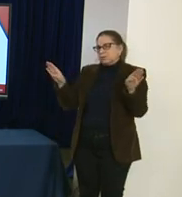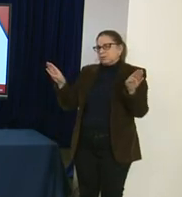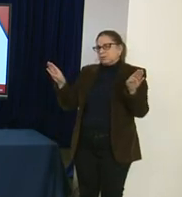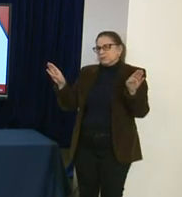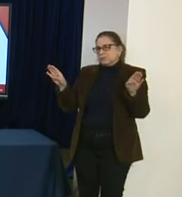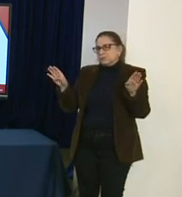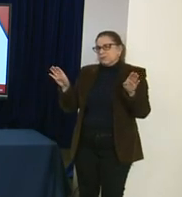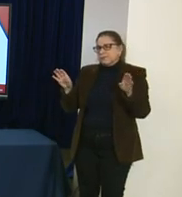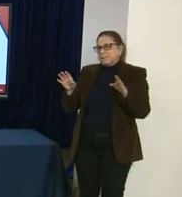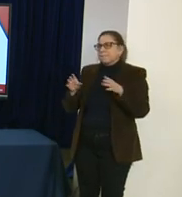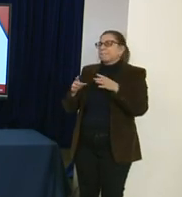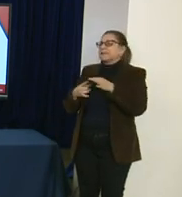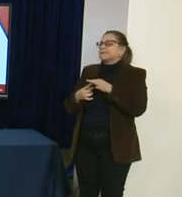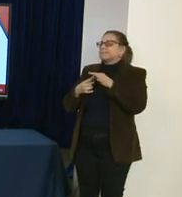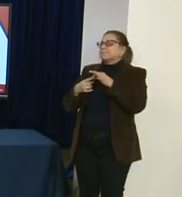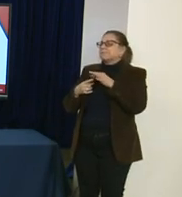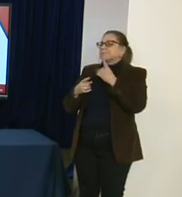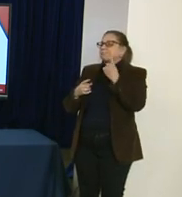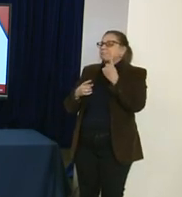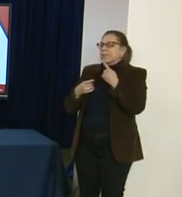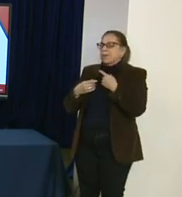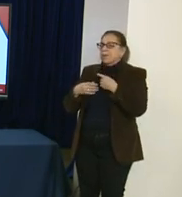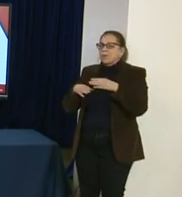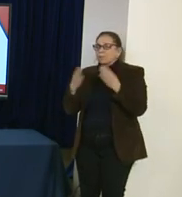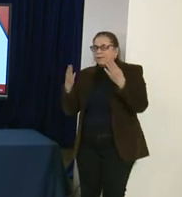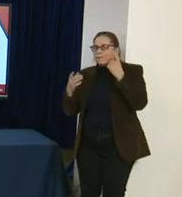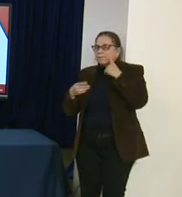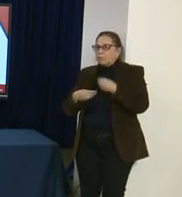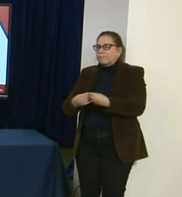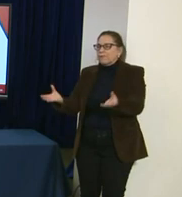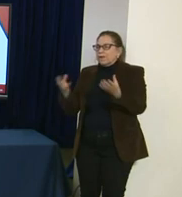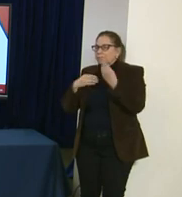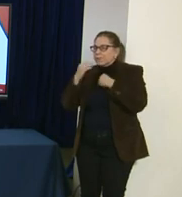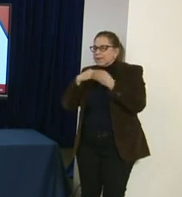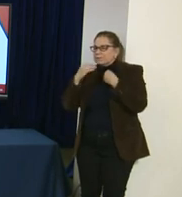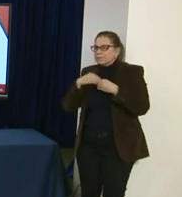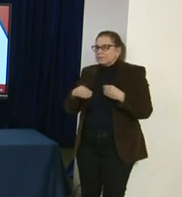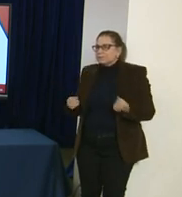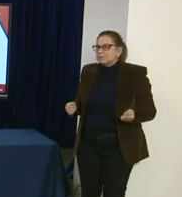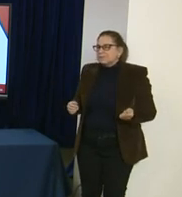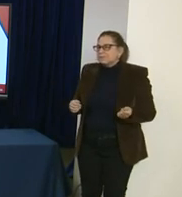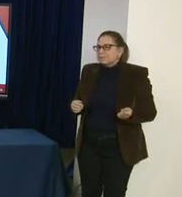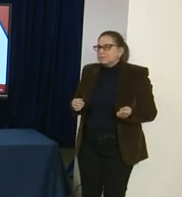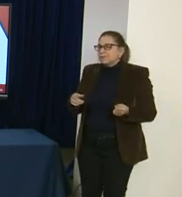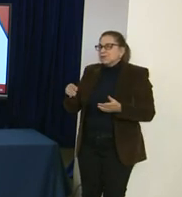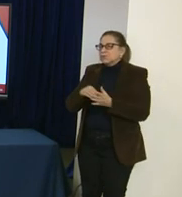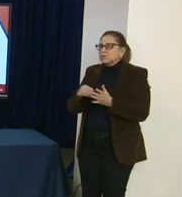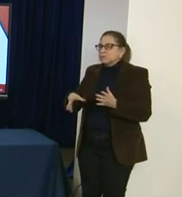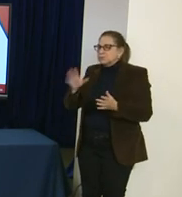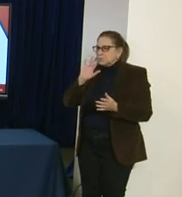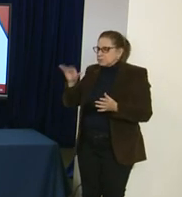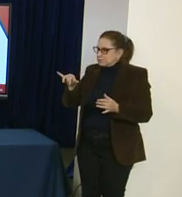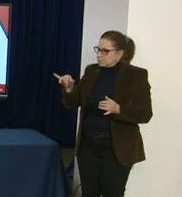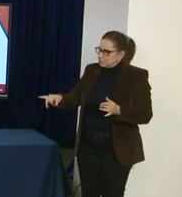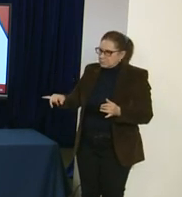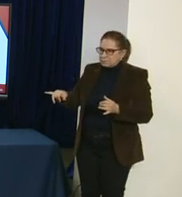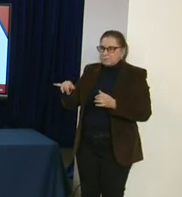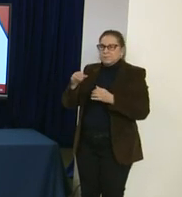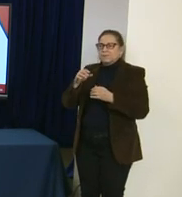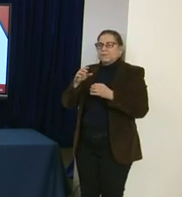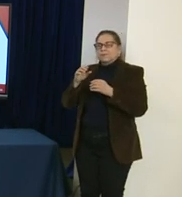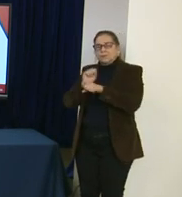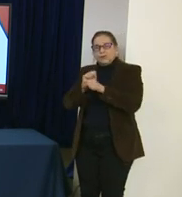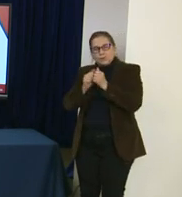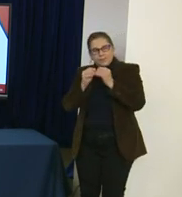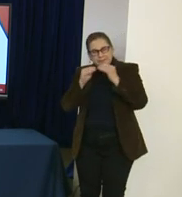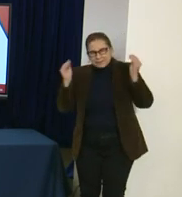to work with their teachers and families on distance learning. And we will continue to have mass